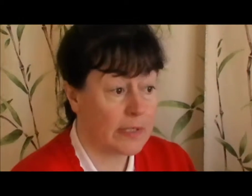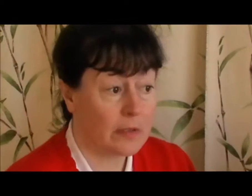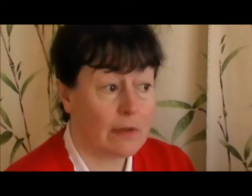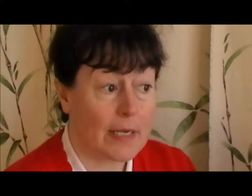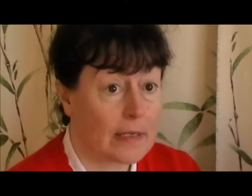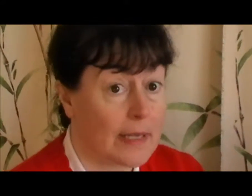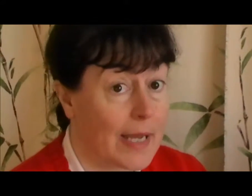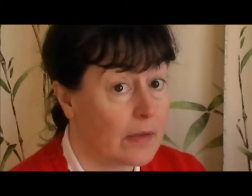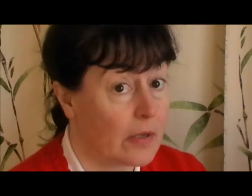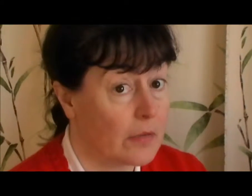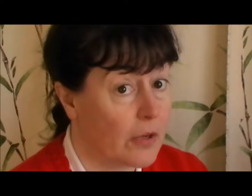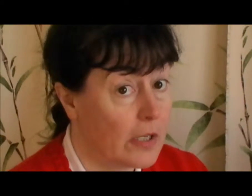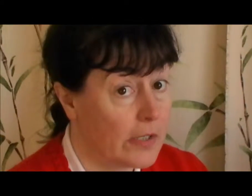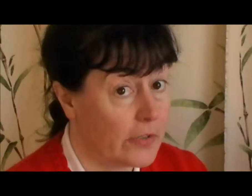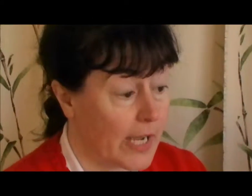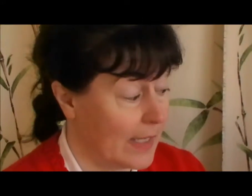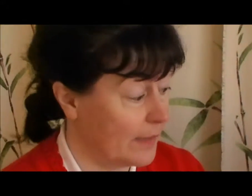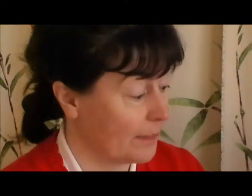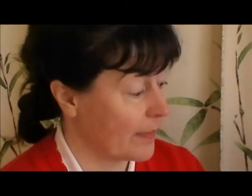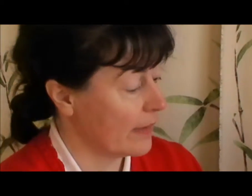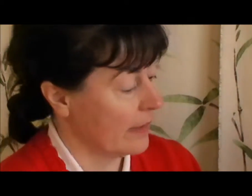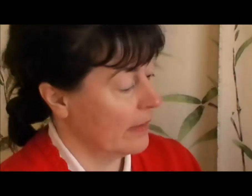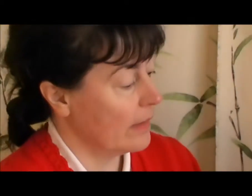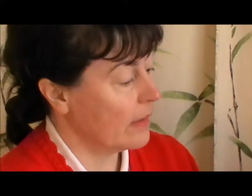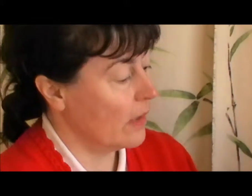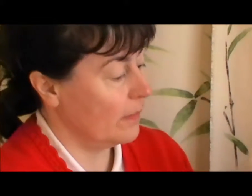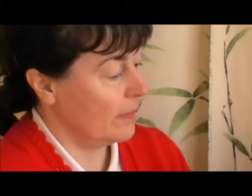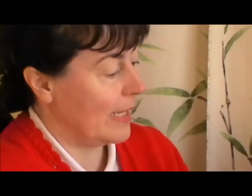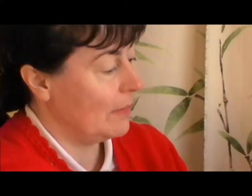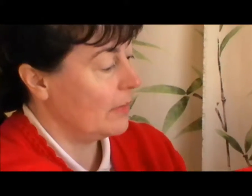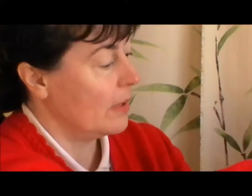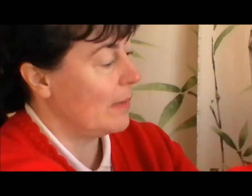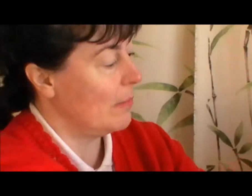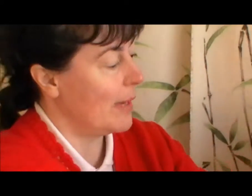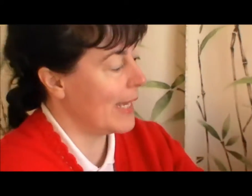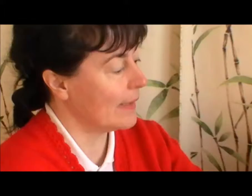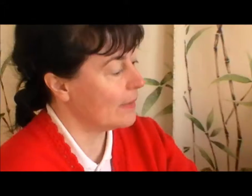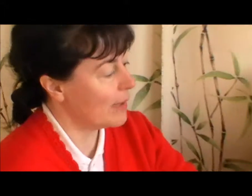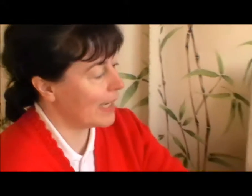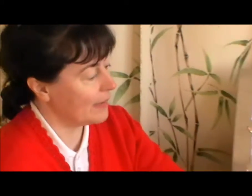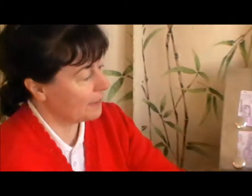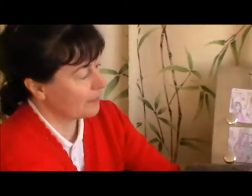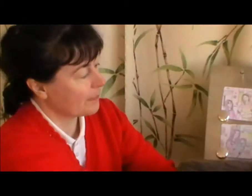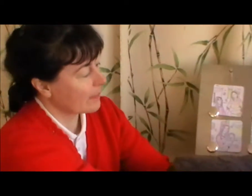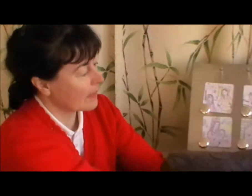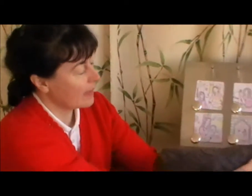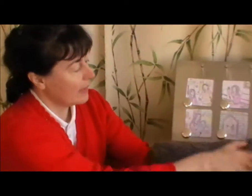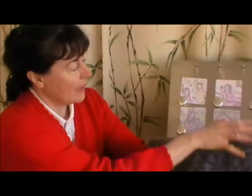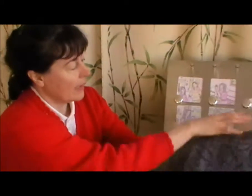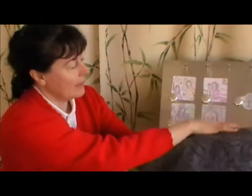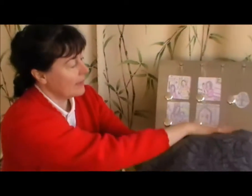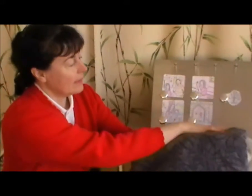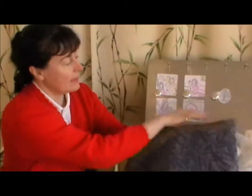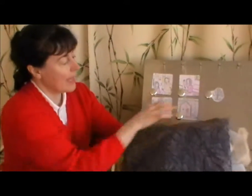didn't recognise God's voice yet. So Samuel went back to bed, and this